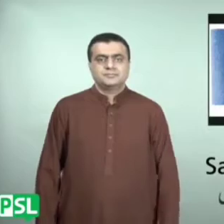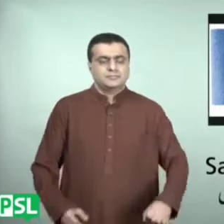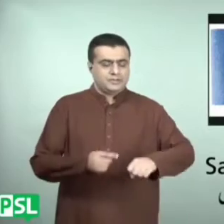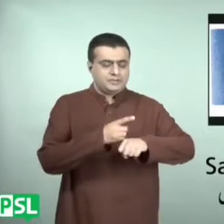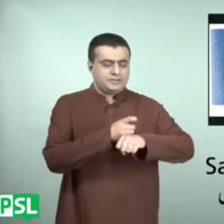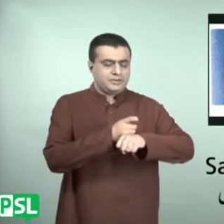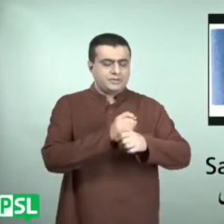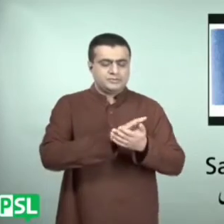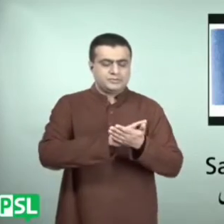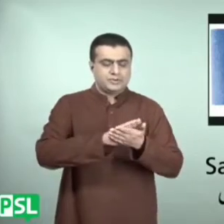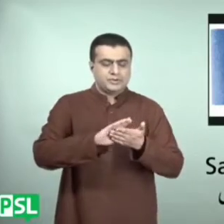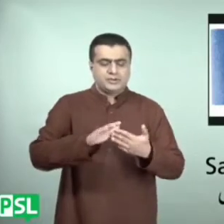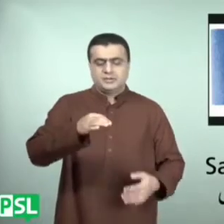sanjida goniya,